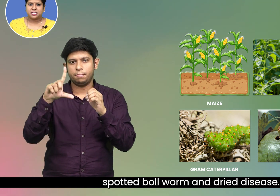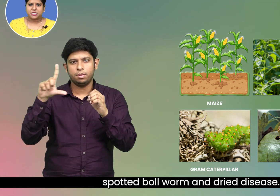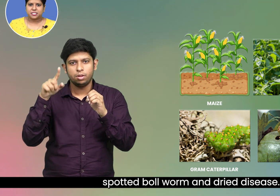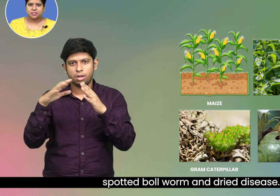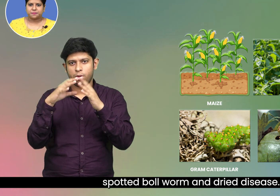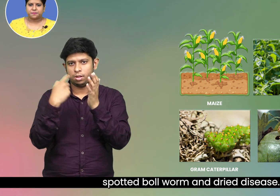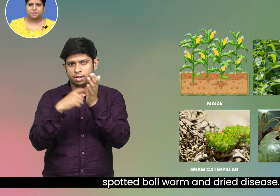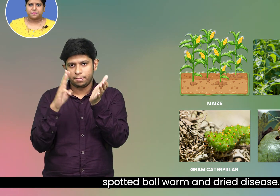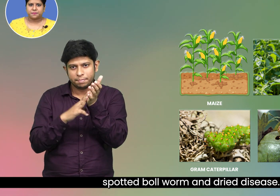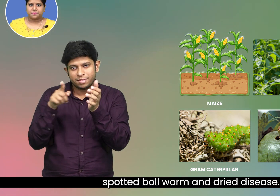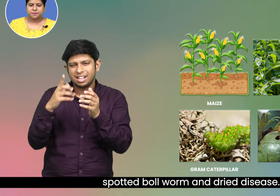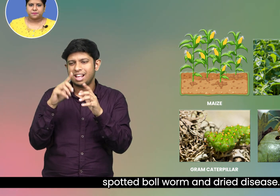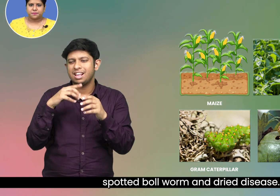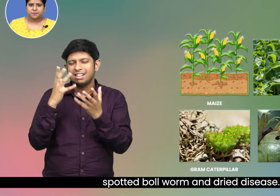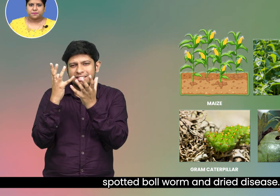dry disease.